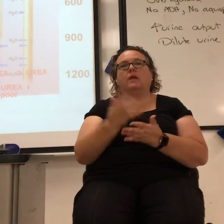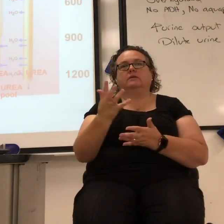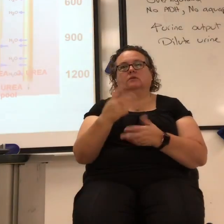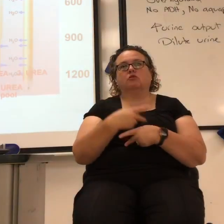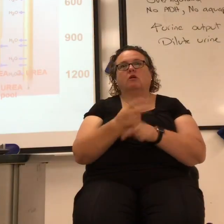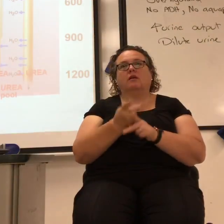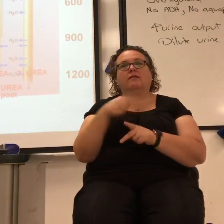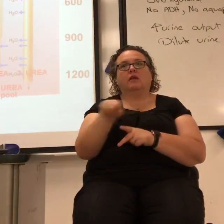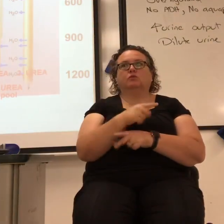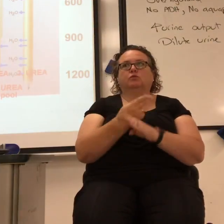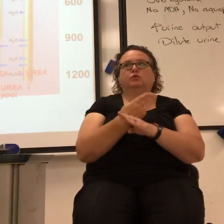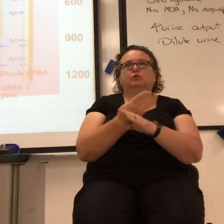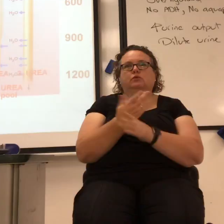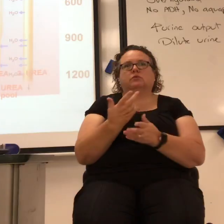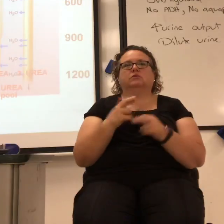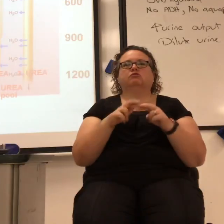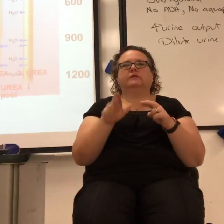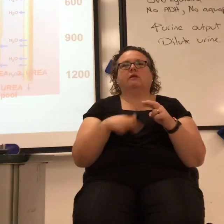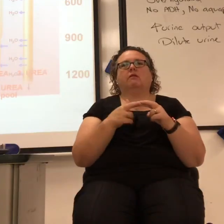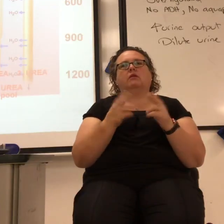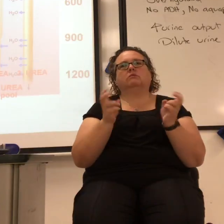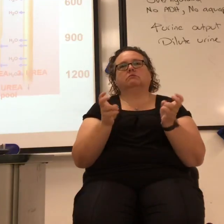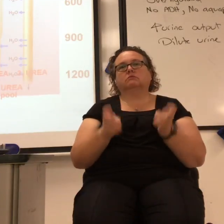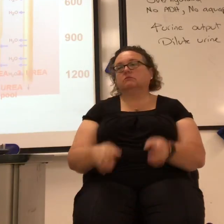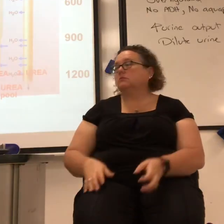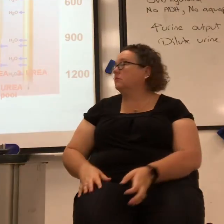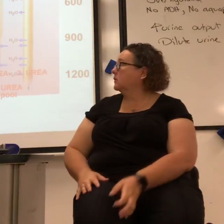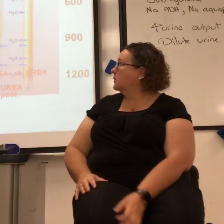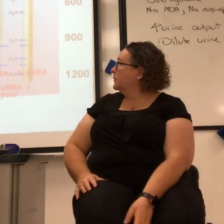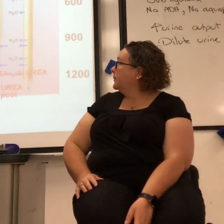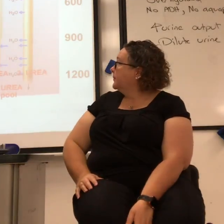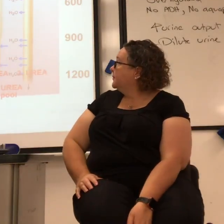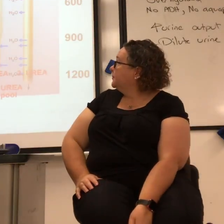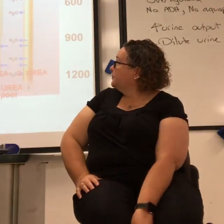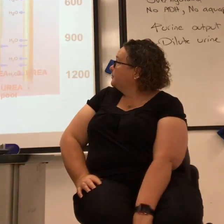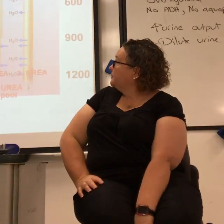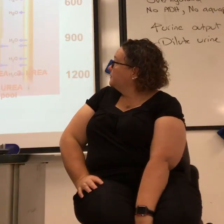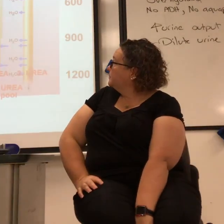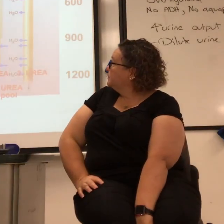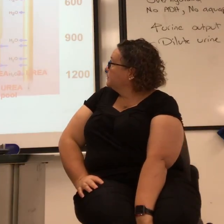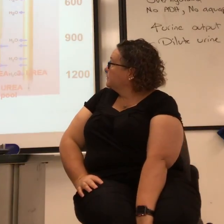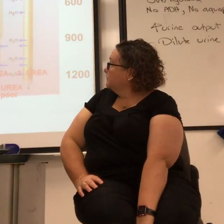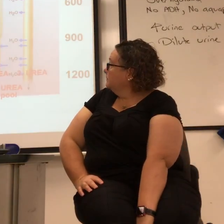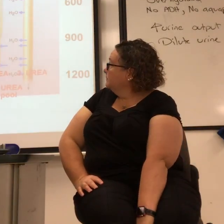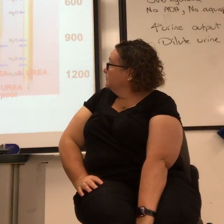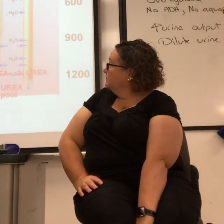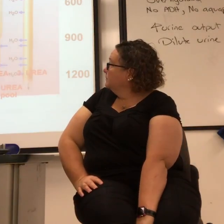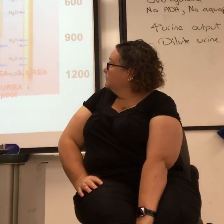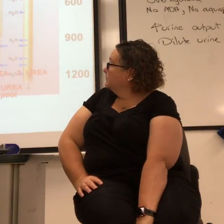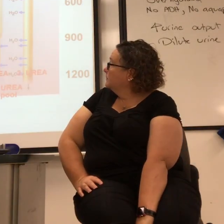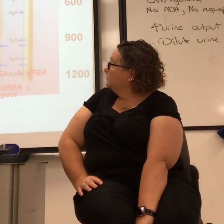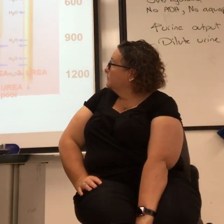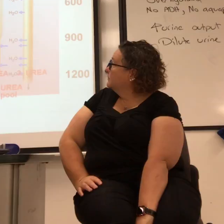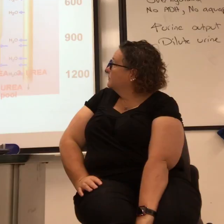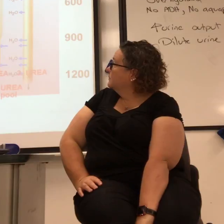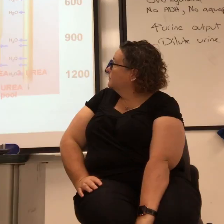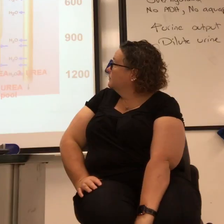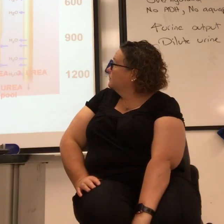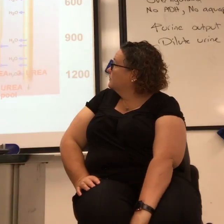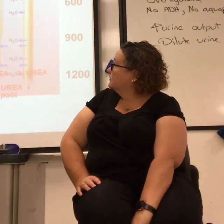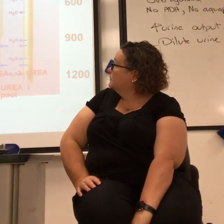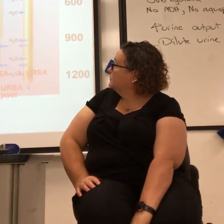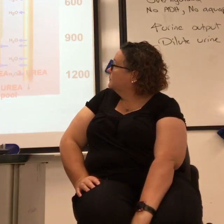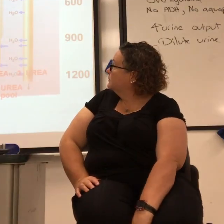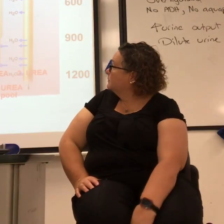Recycle it. So urea is a metabolic waste product, but the nephrons recycle urea to help reinforce